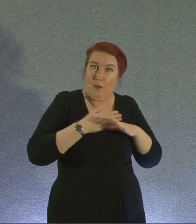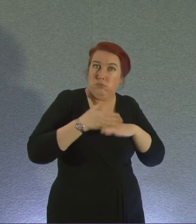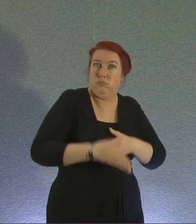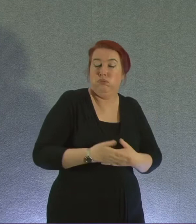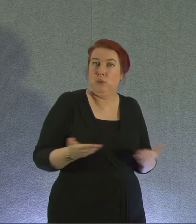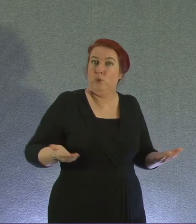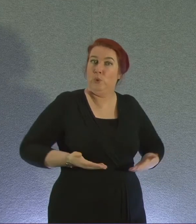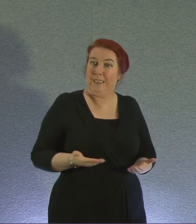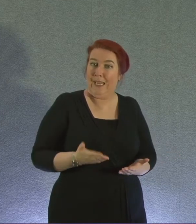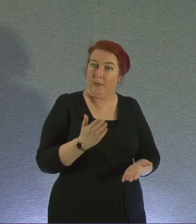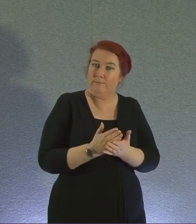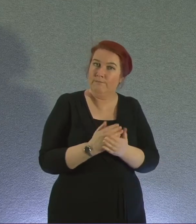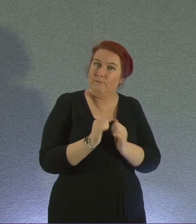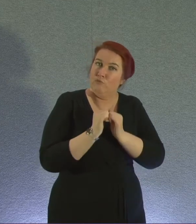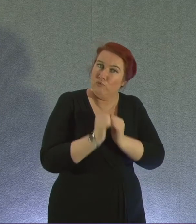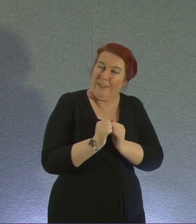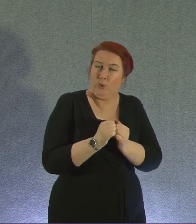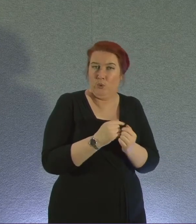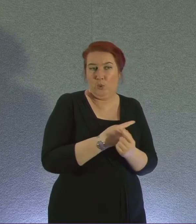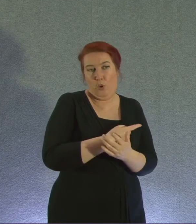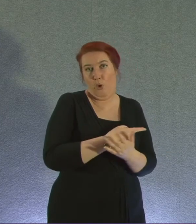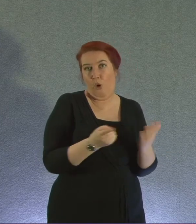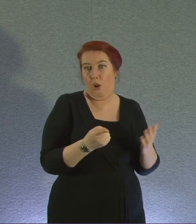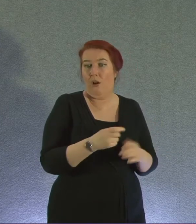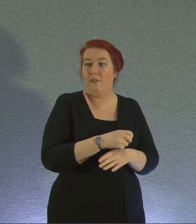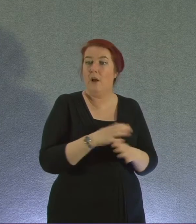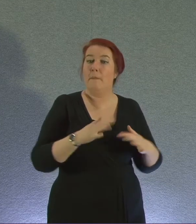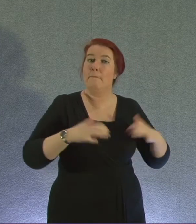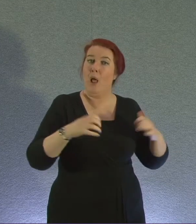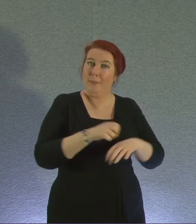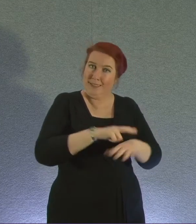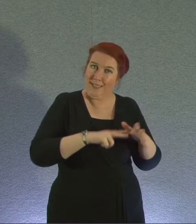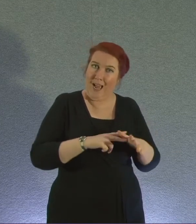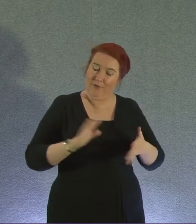today. I'm very grateful to every single one of them. And having to